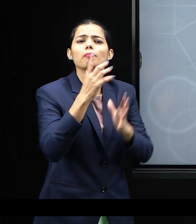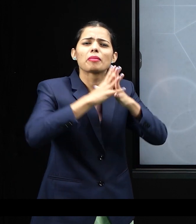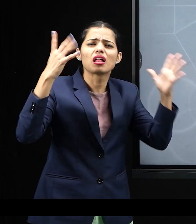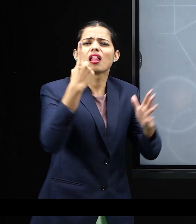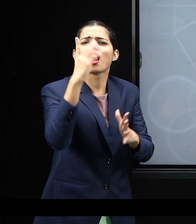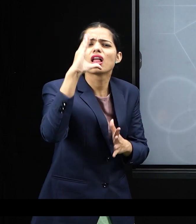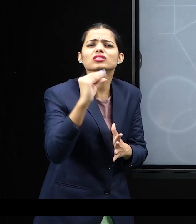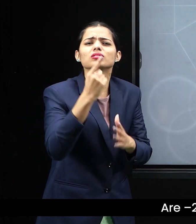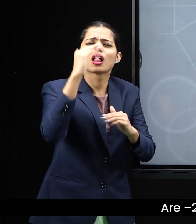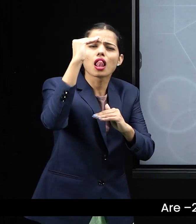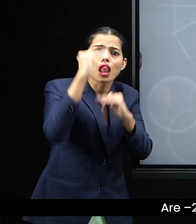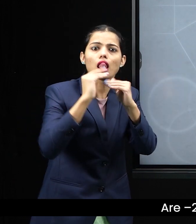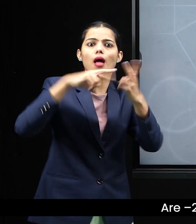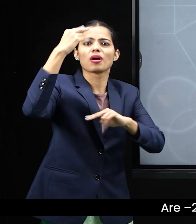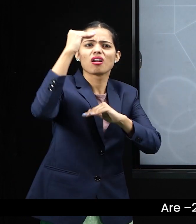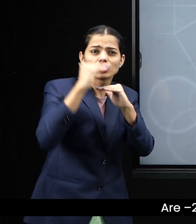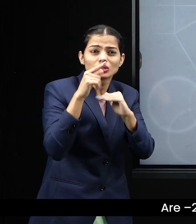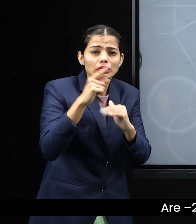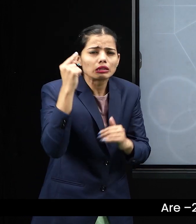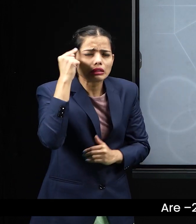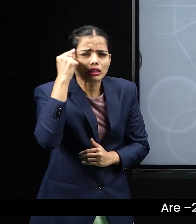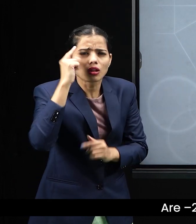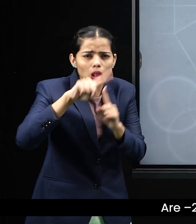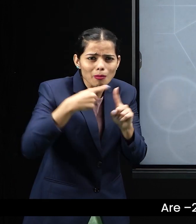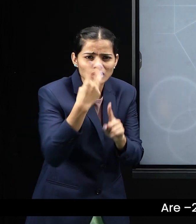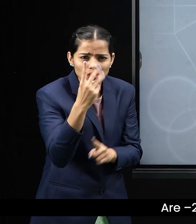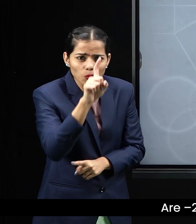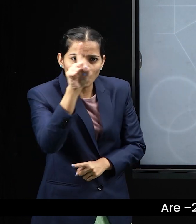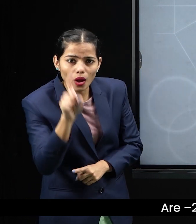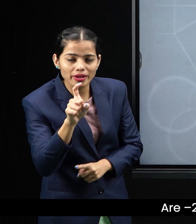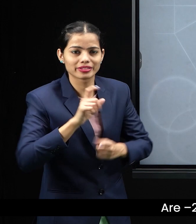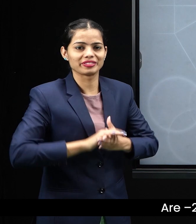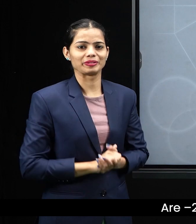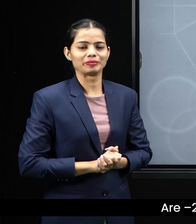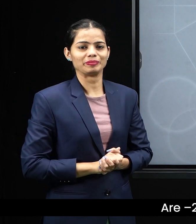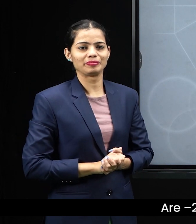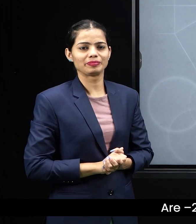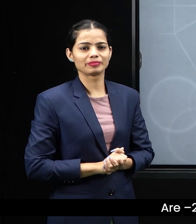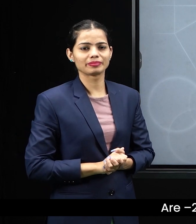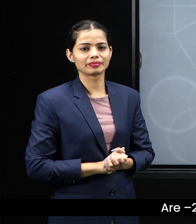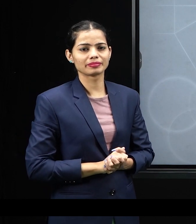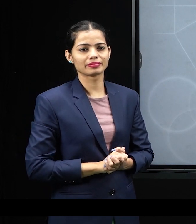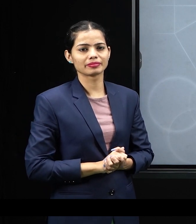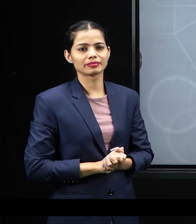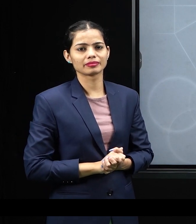bigger. Are minus 2 and minus 1 smaller or greater than minus 3? Think about